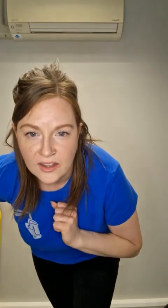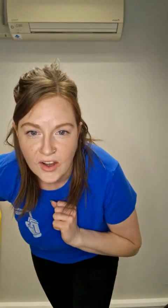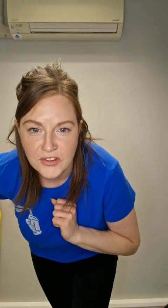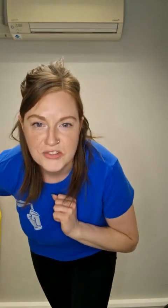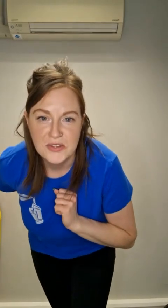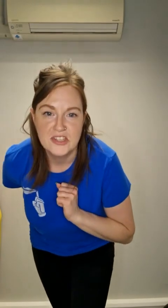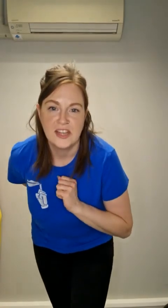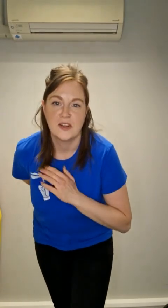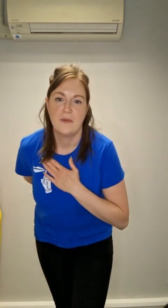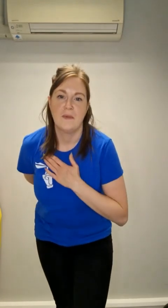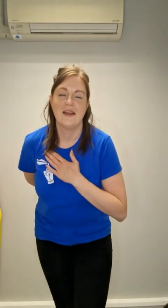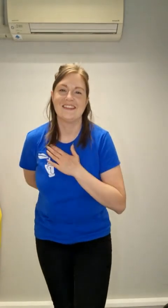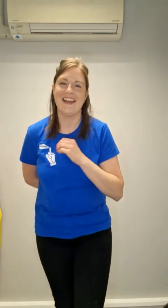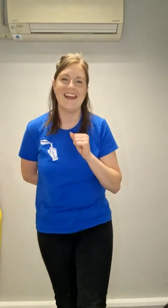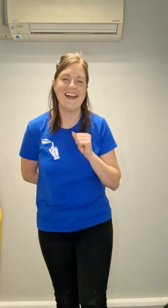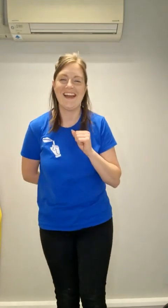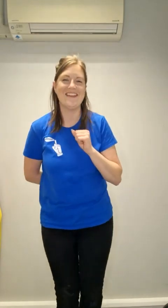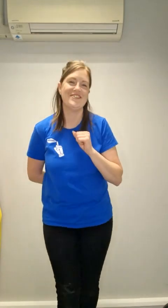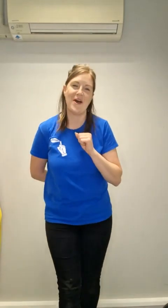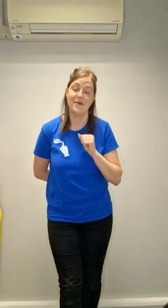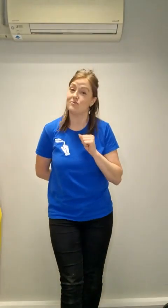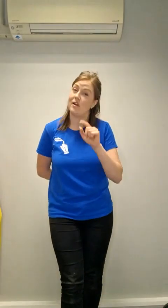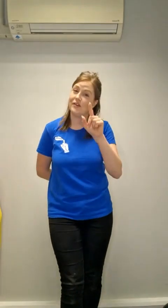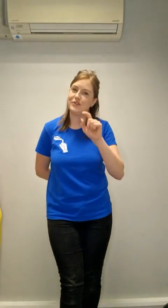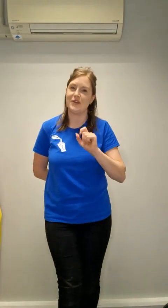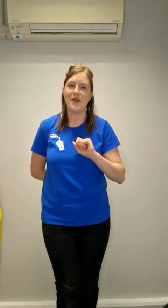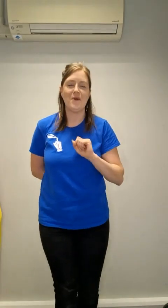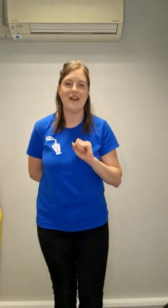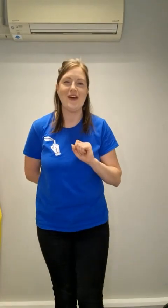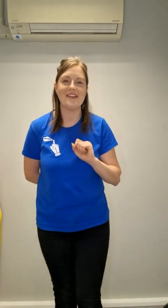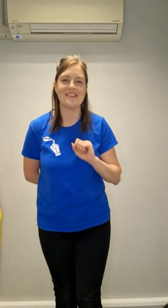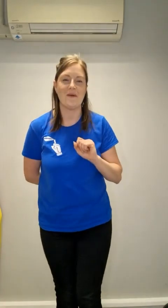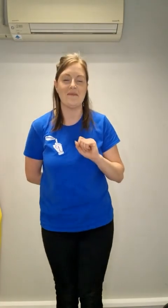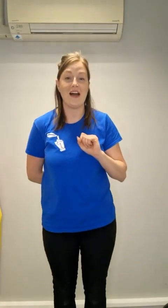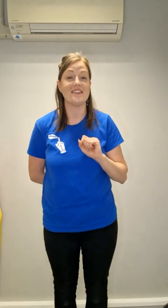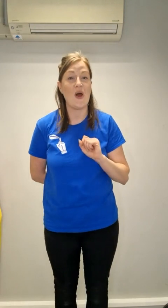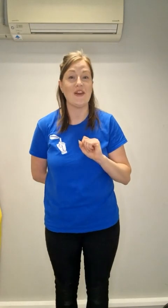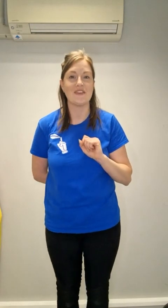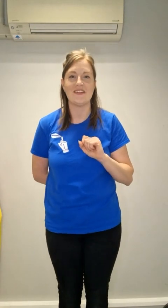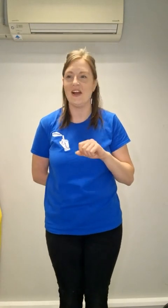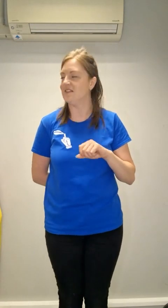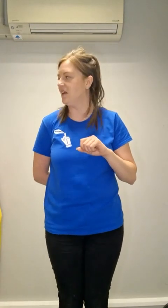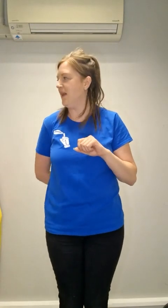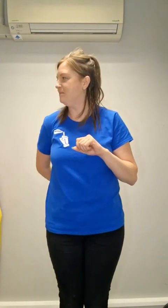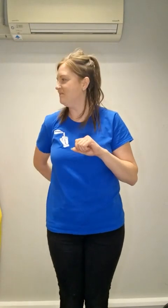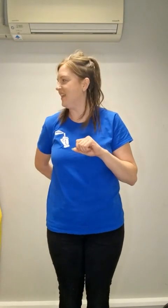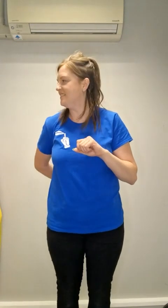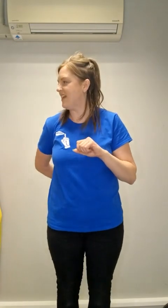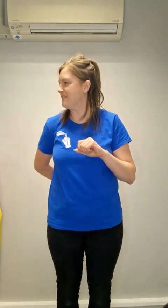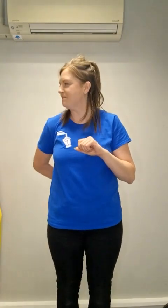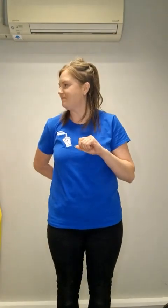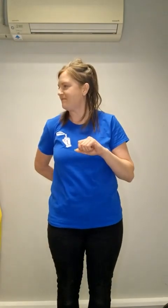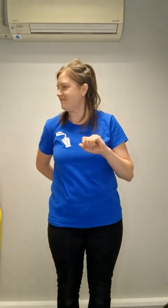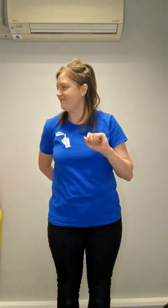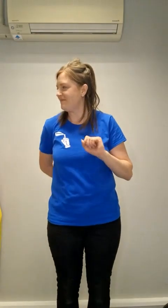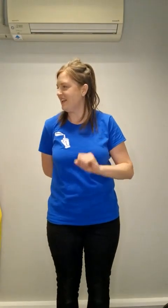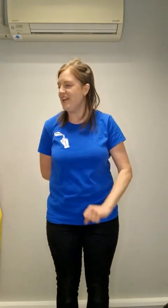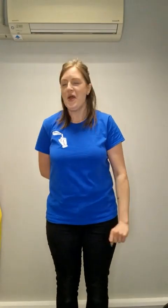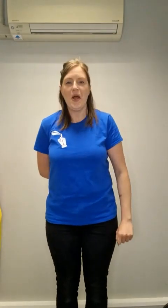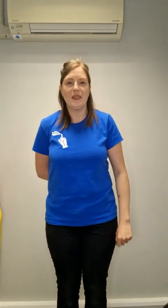Are you doing shadow puppets? No, trying not to. We're learning some sign-along signs today instead.